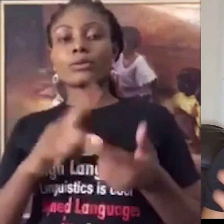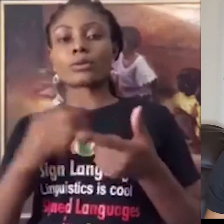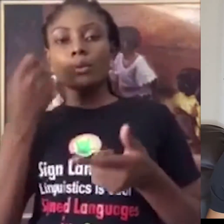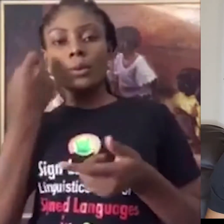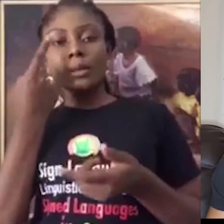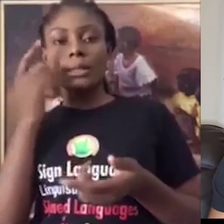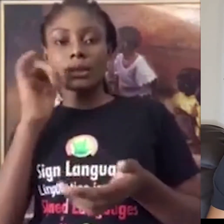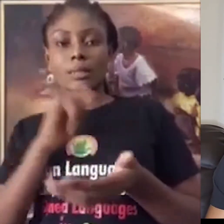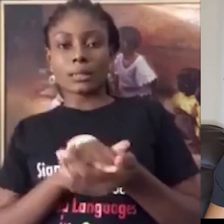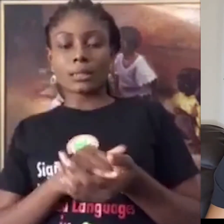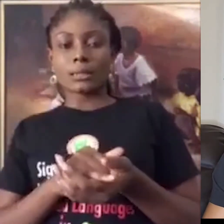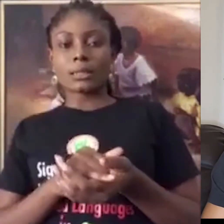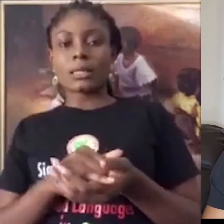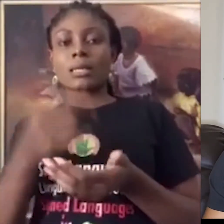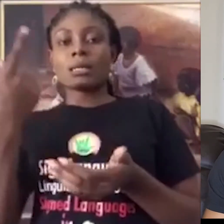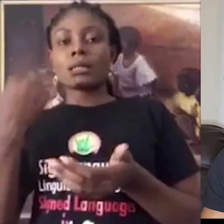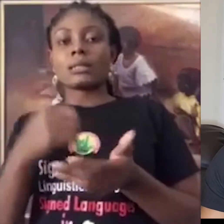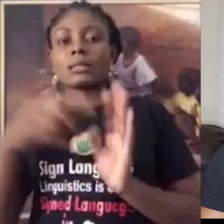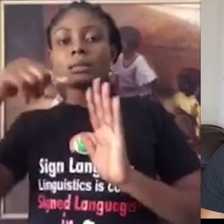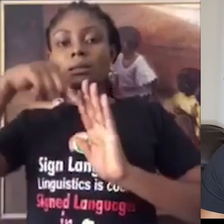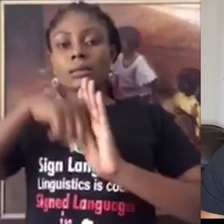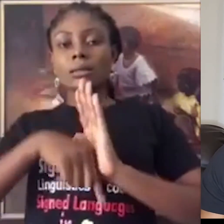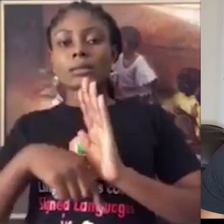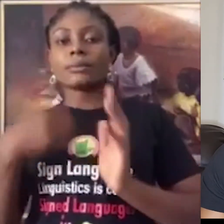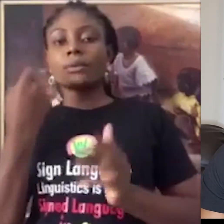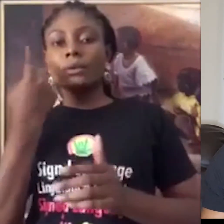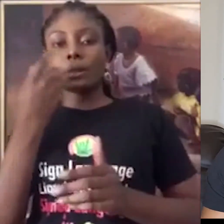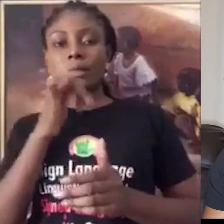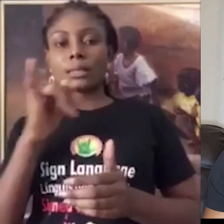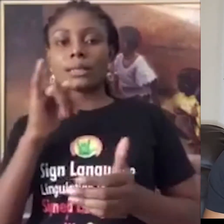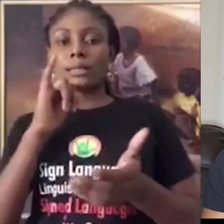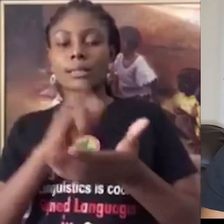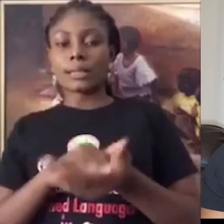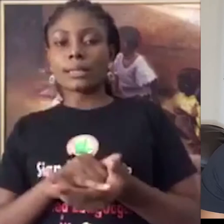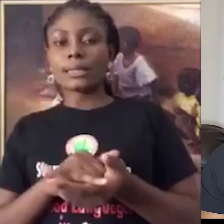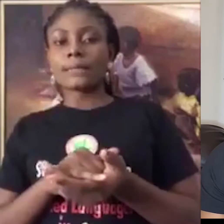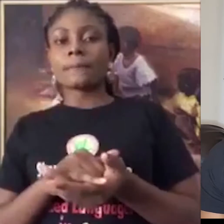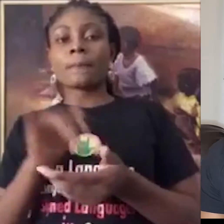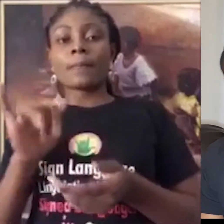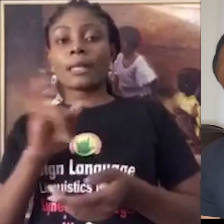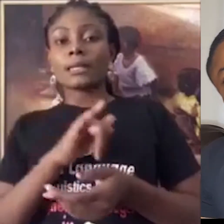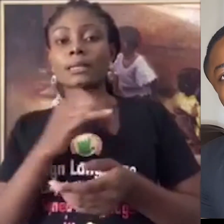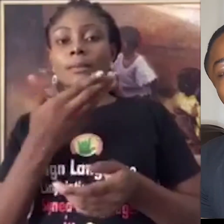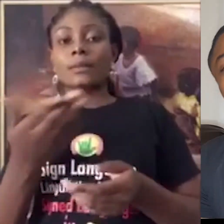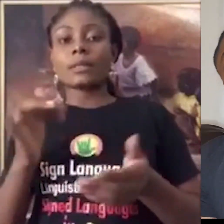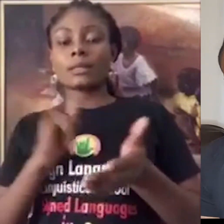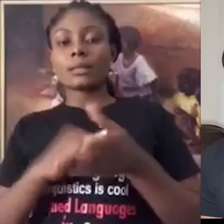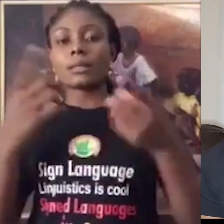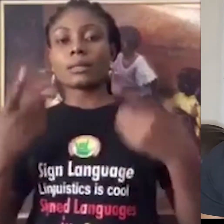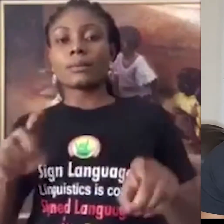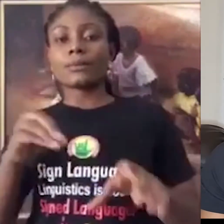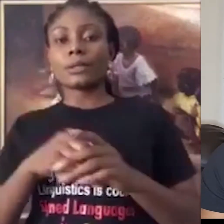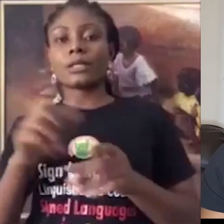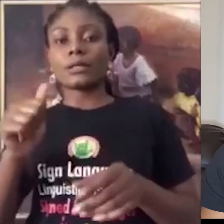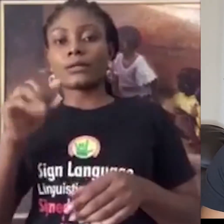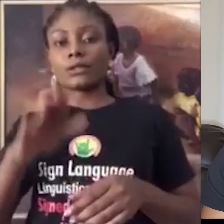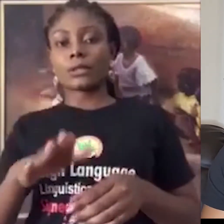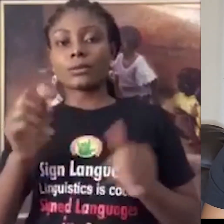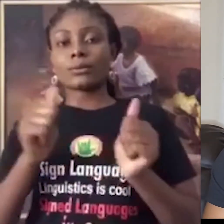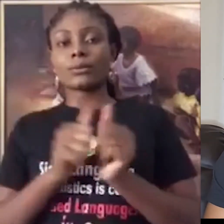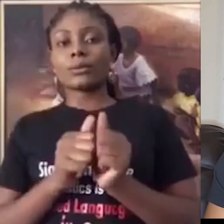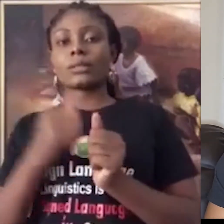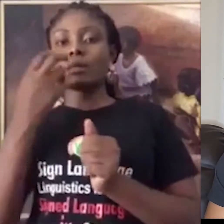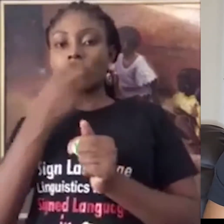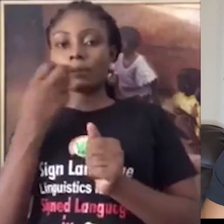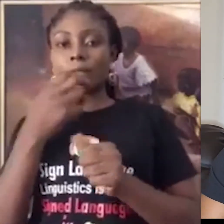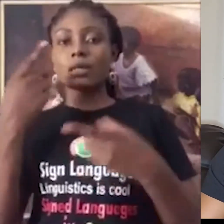the realization, the immense and enormous realization, that same thing that happens in a child